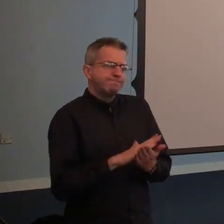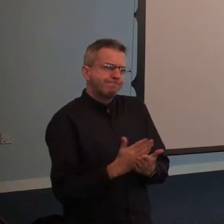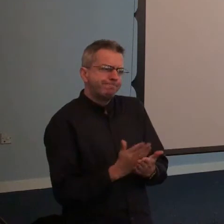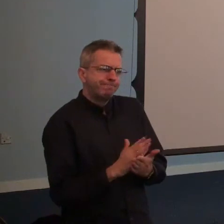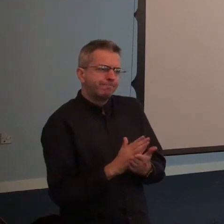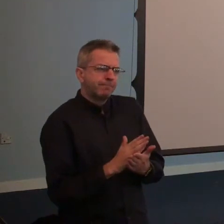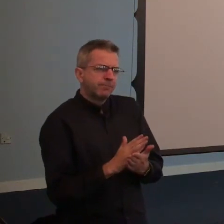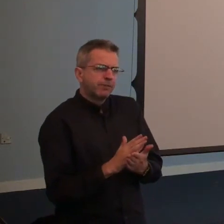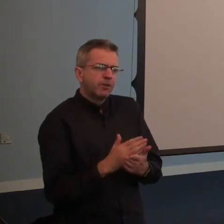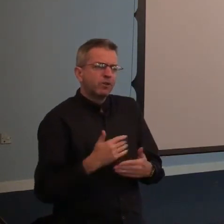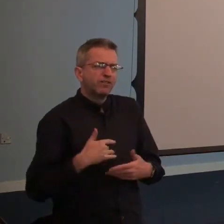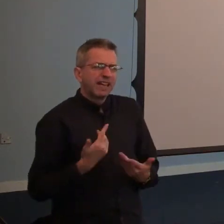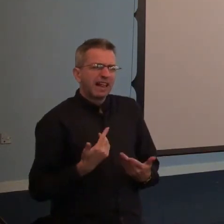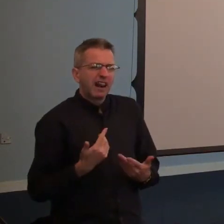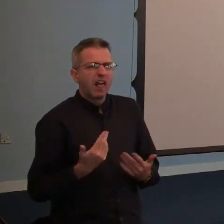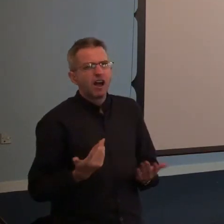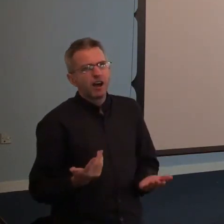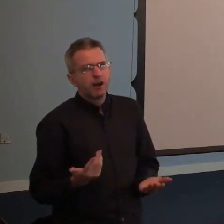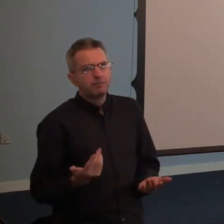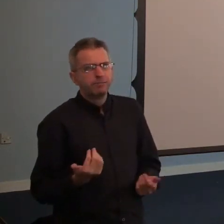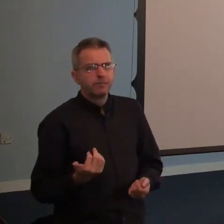feel unsure, whether you